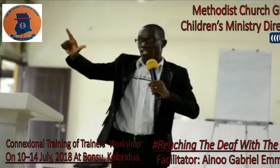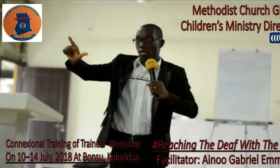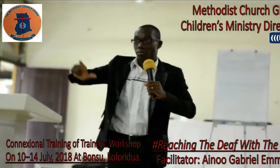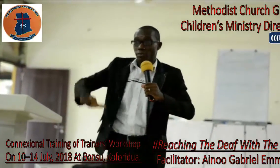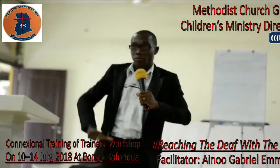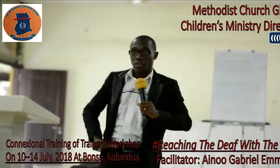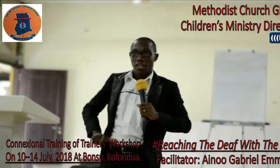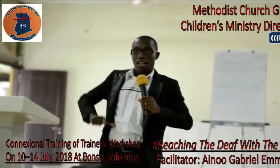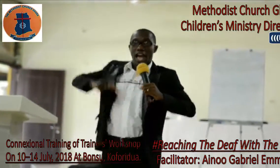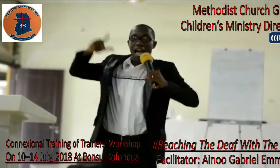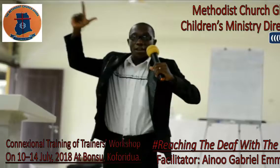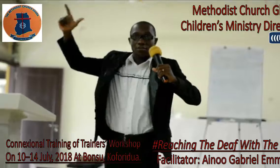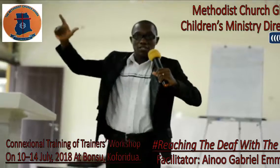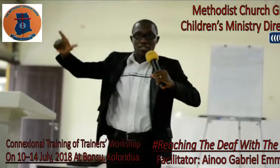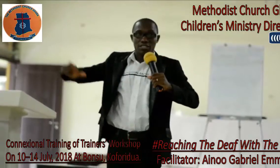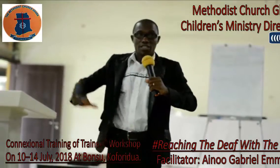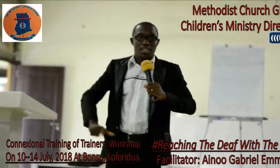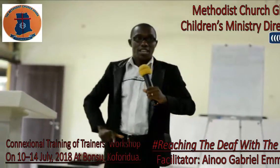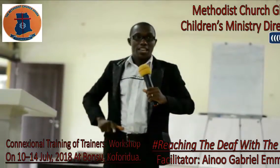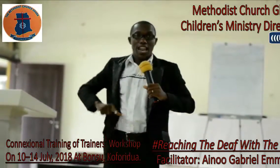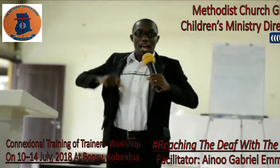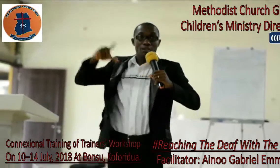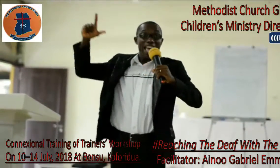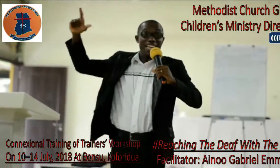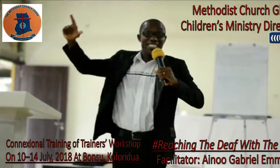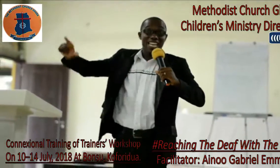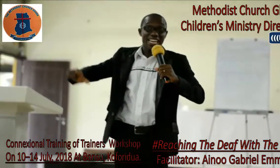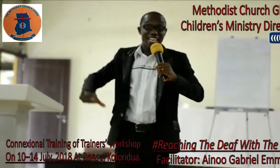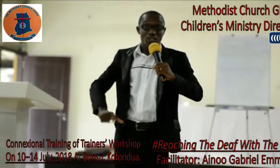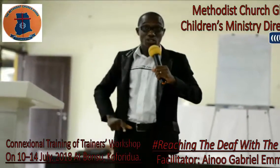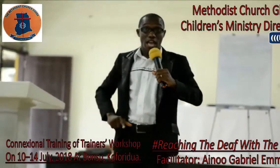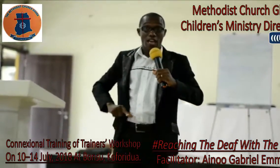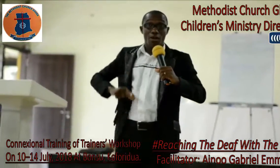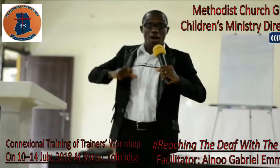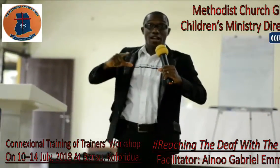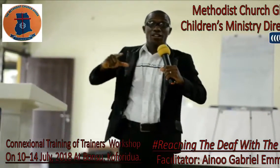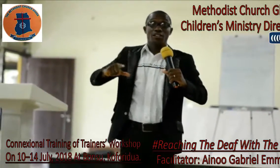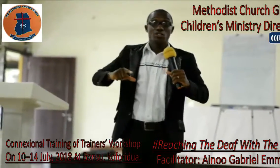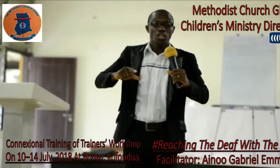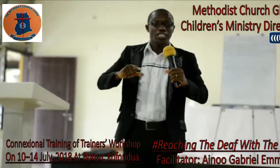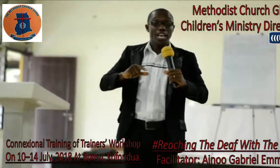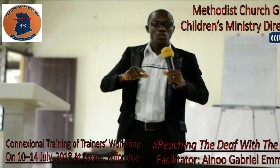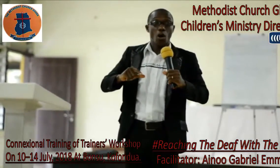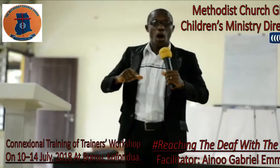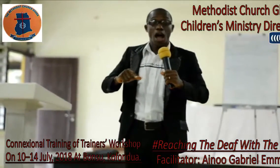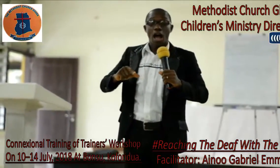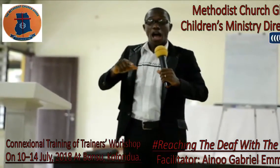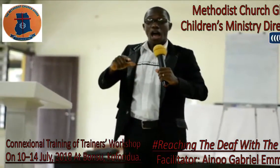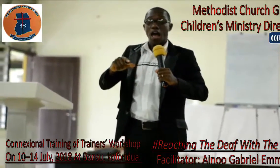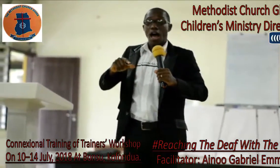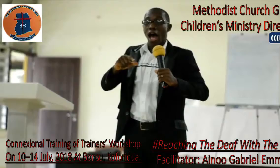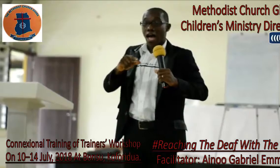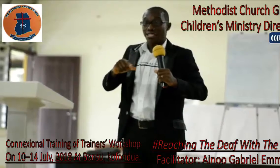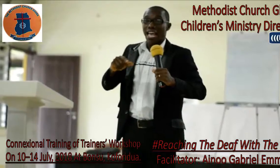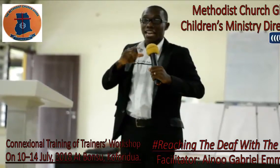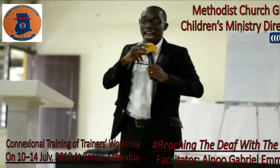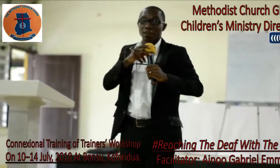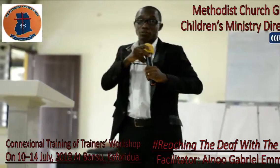handshake. Lives. Life. And is an Asian normal. So change your heart and life. Ready,